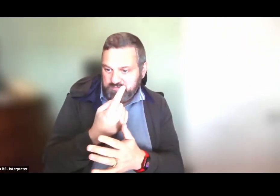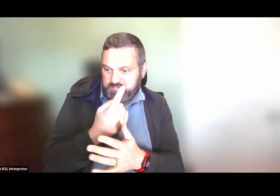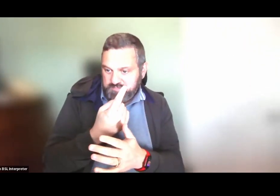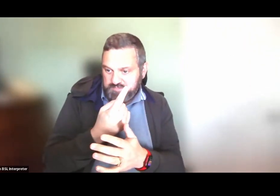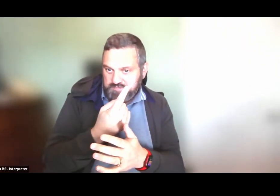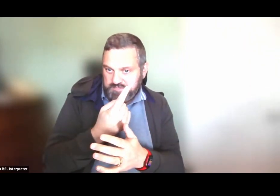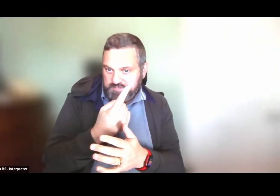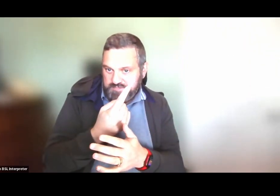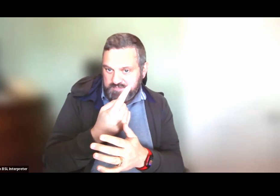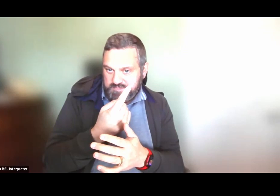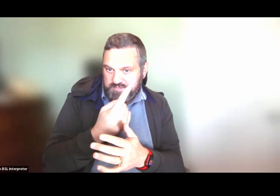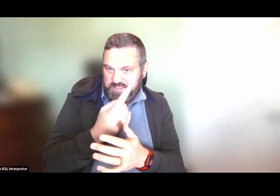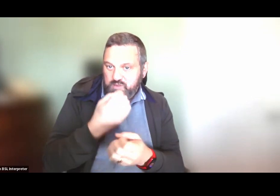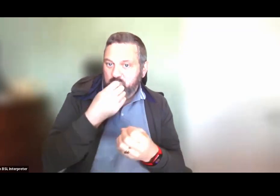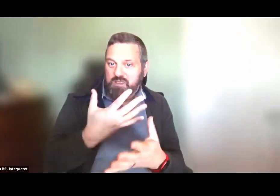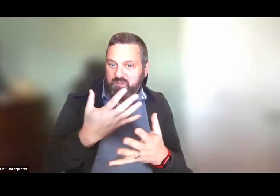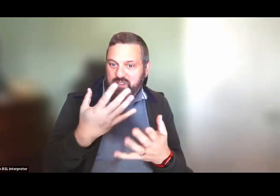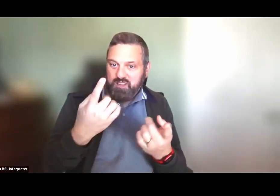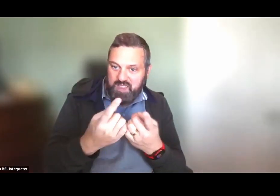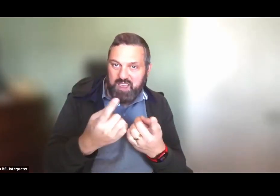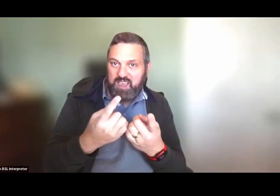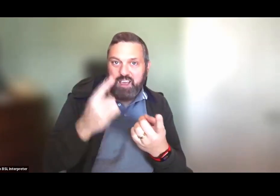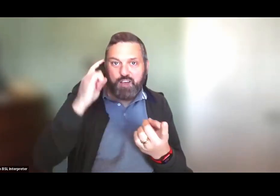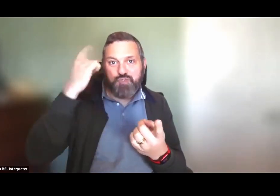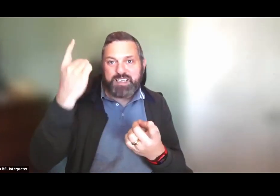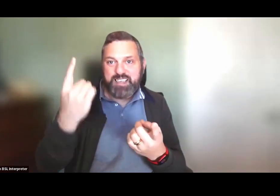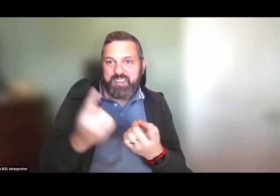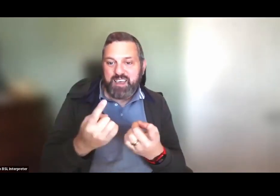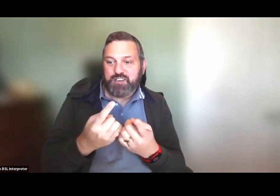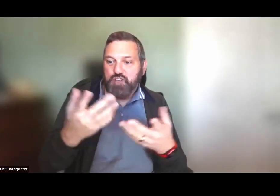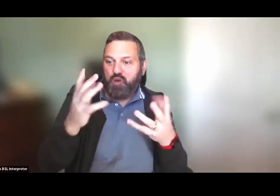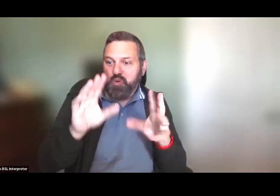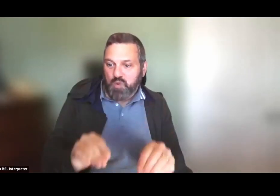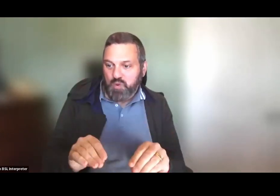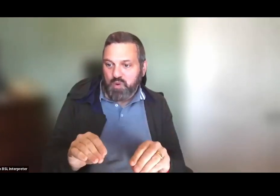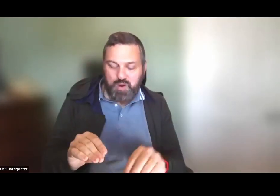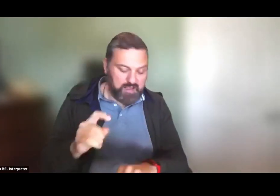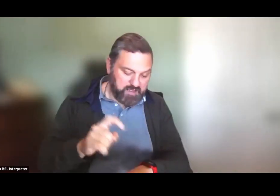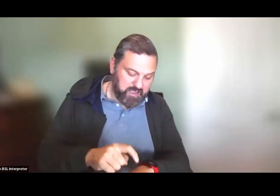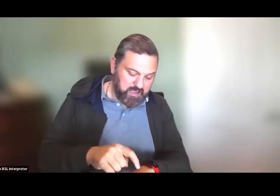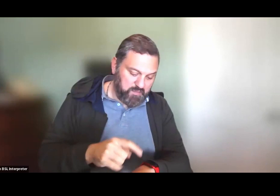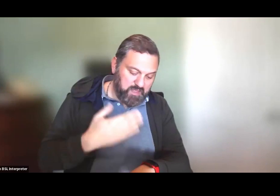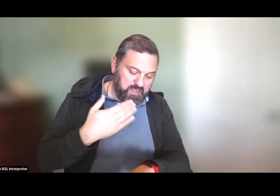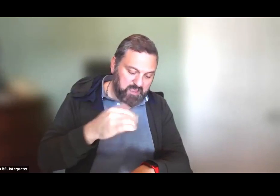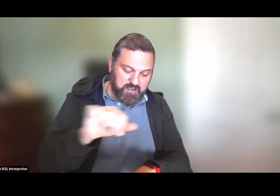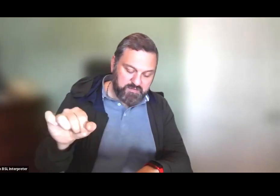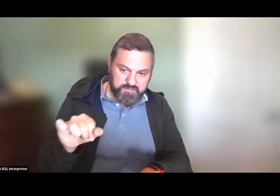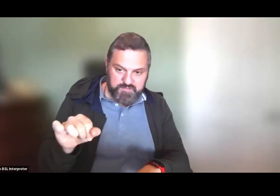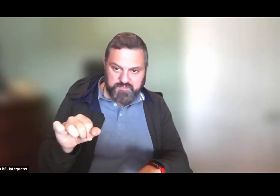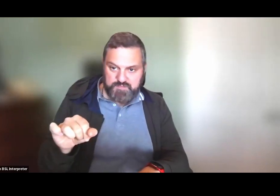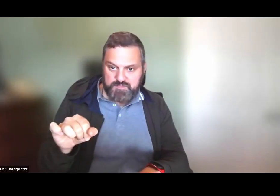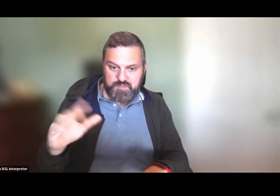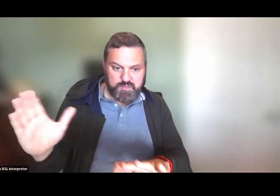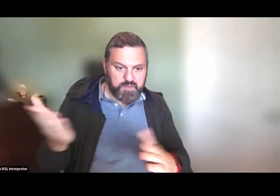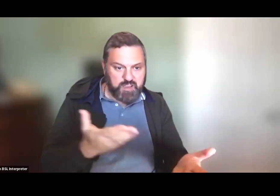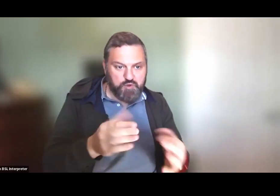It's a ridiculous thing, but at the same time, it's a beautiful thing. So let's wrap up this session so that we stay on time. Thank you so much for joining. I'm going to pass to